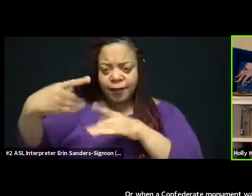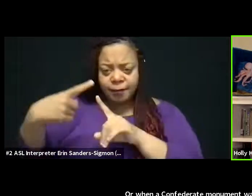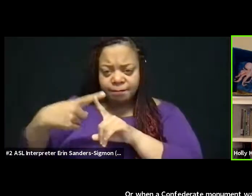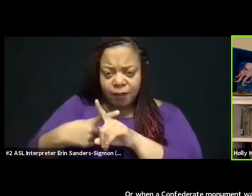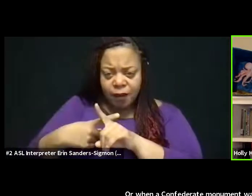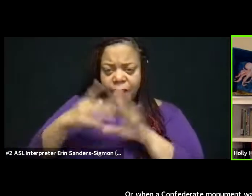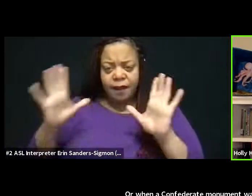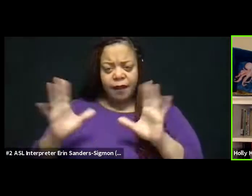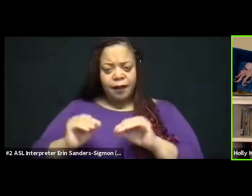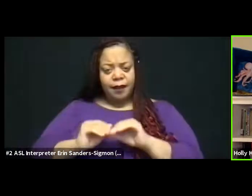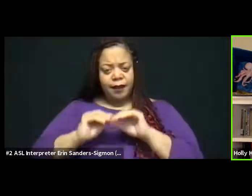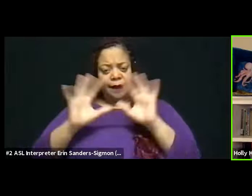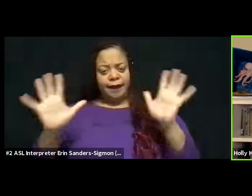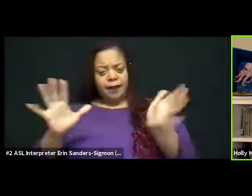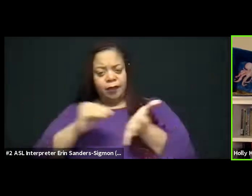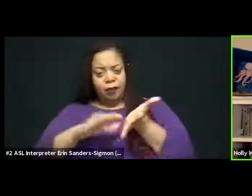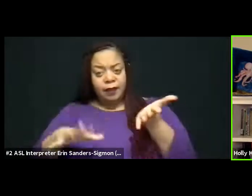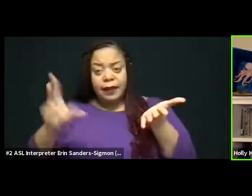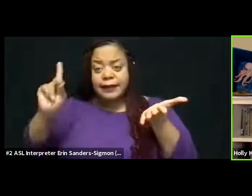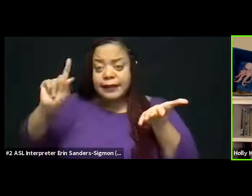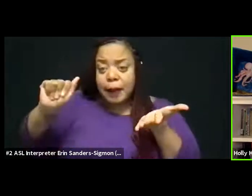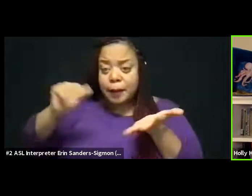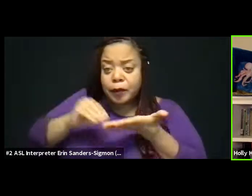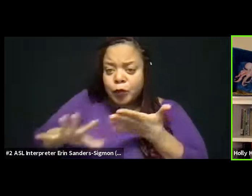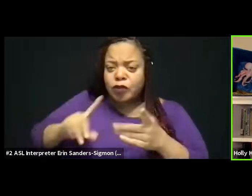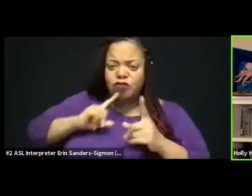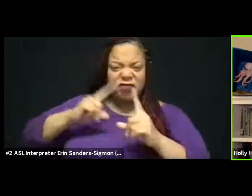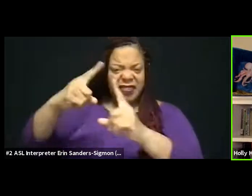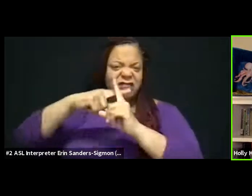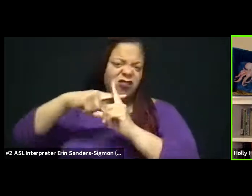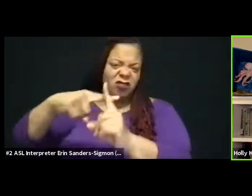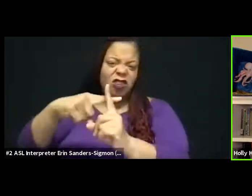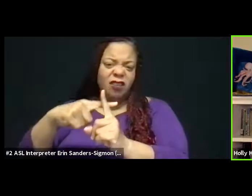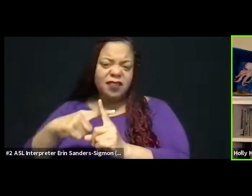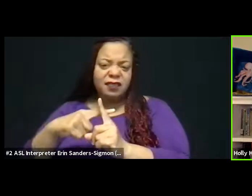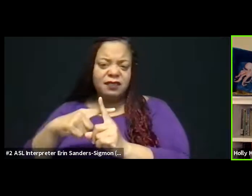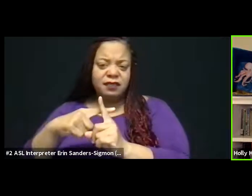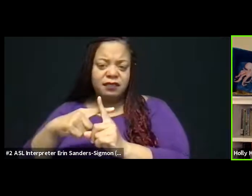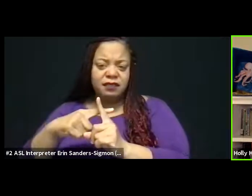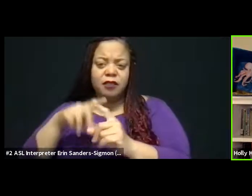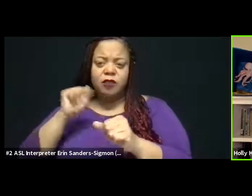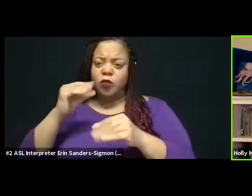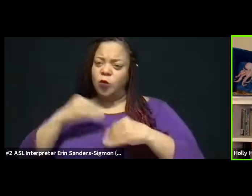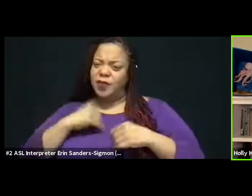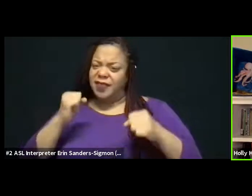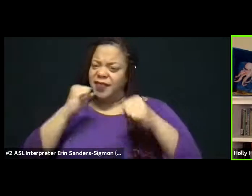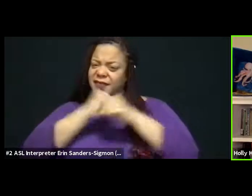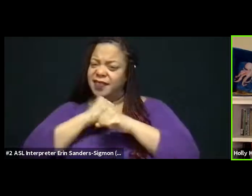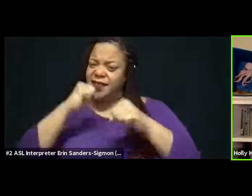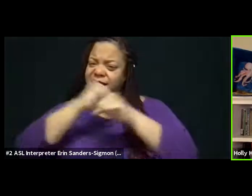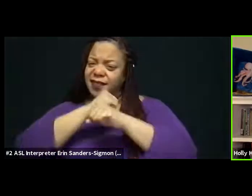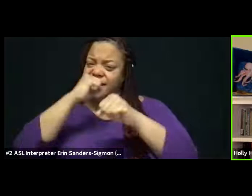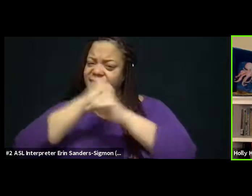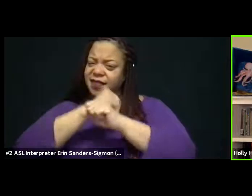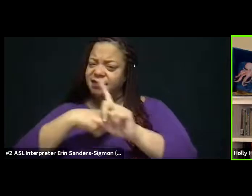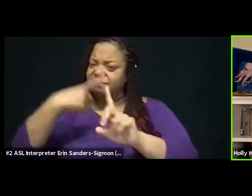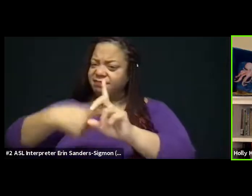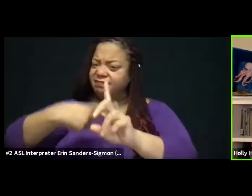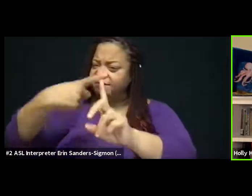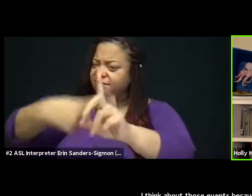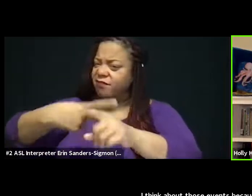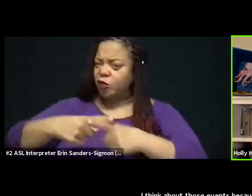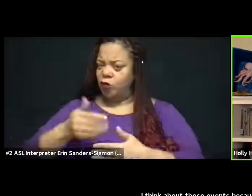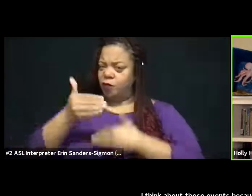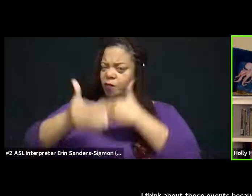all students, ones that would stop schools from letting police, both ICE and local police, access